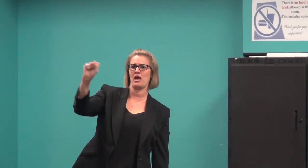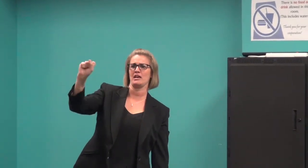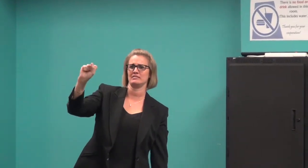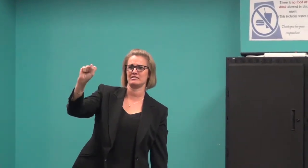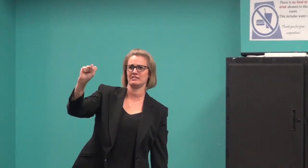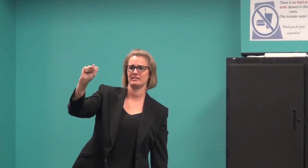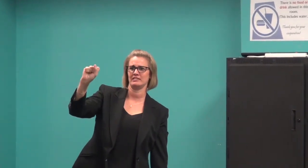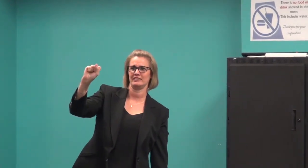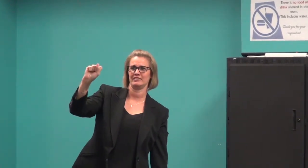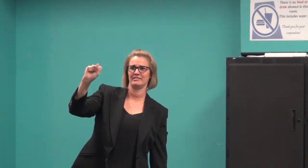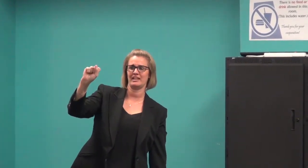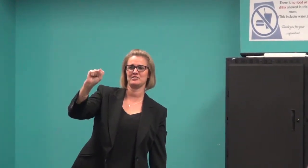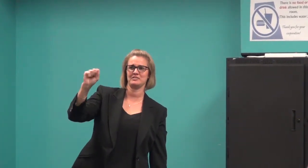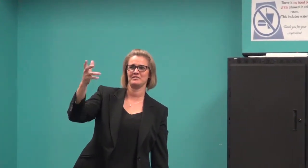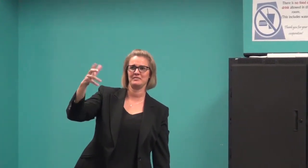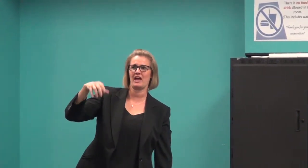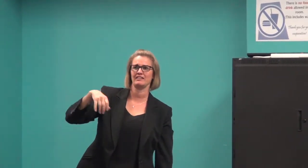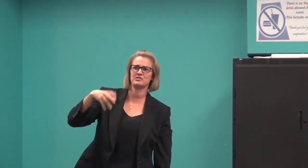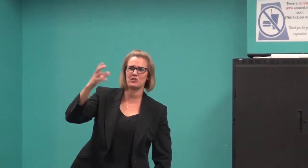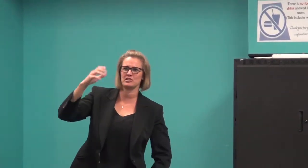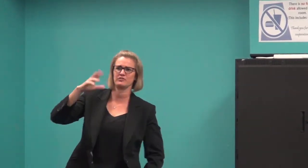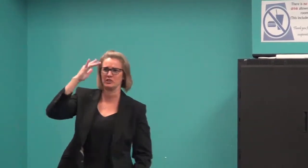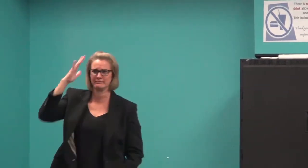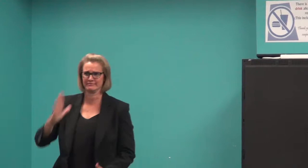H-E-R-A-C-L-I-U-S. That's, yeah, it's philosopher.